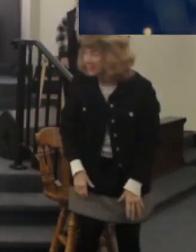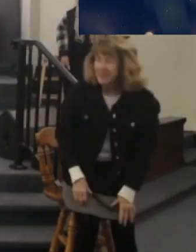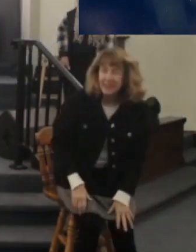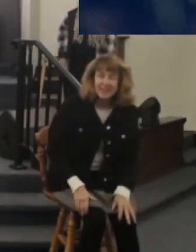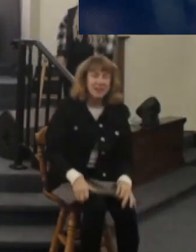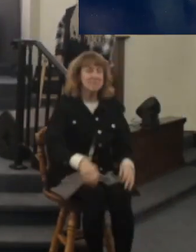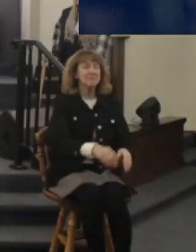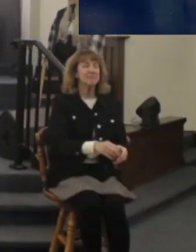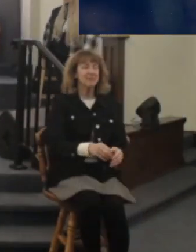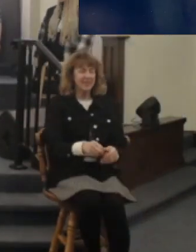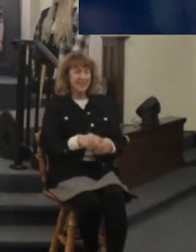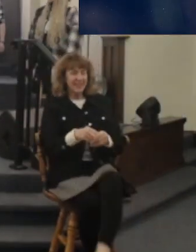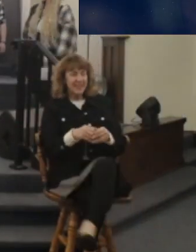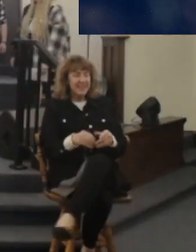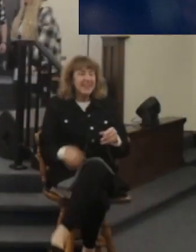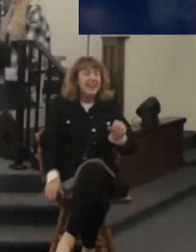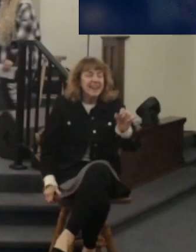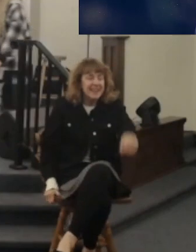worshiping.